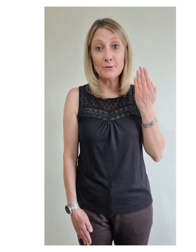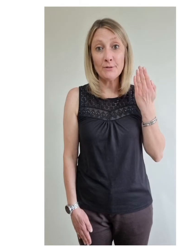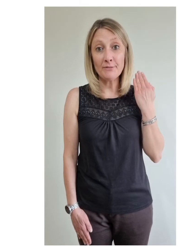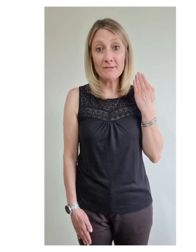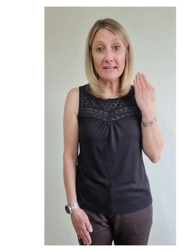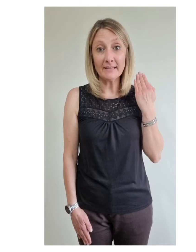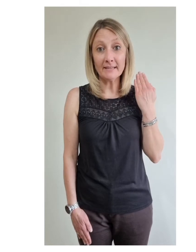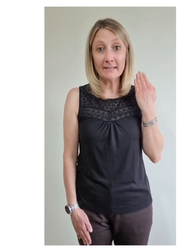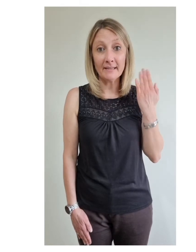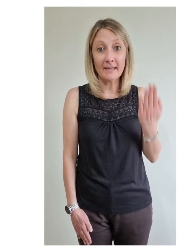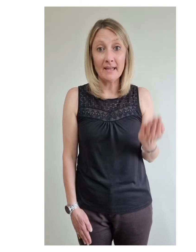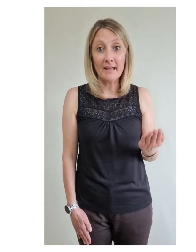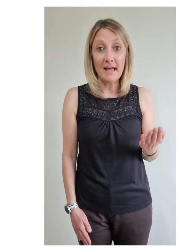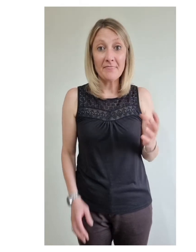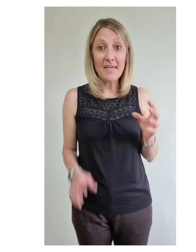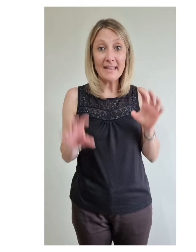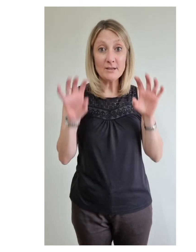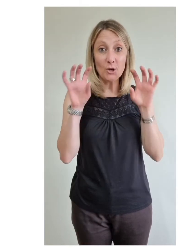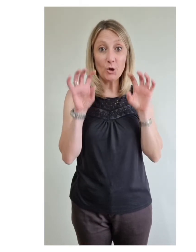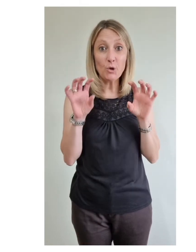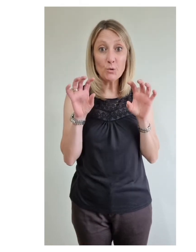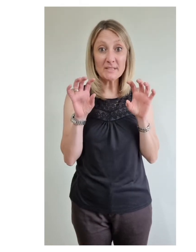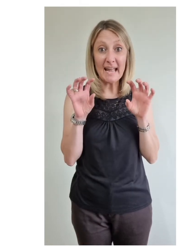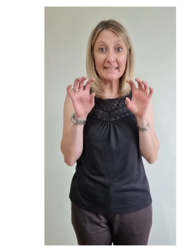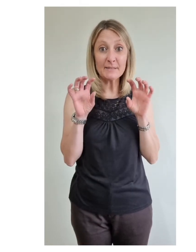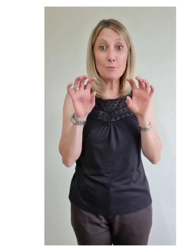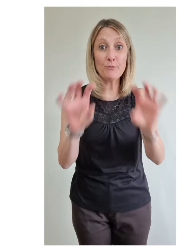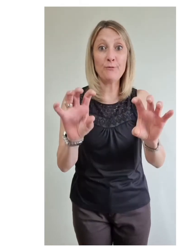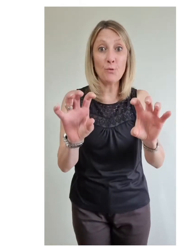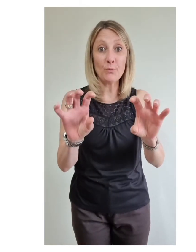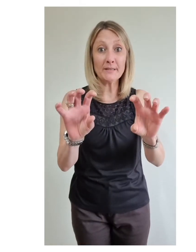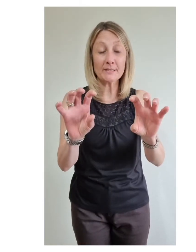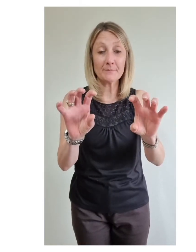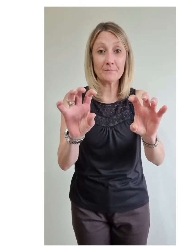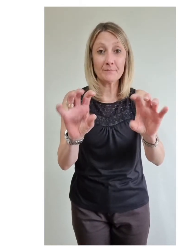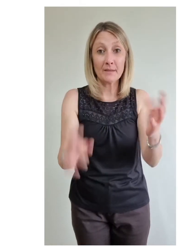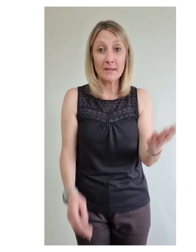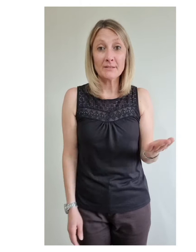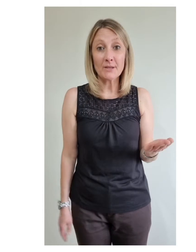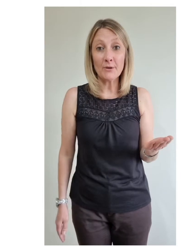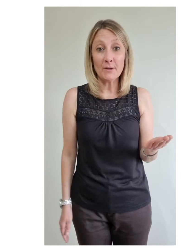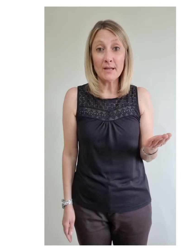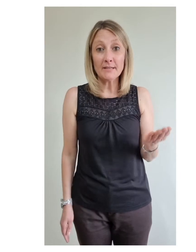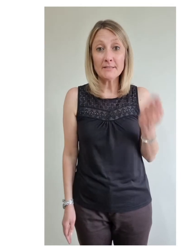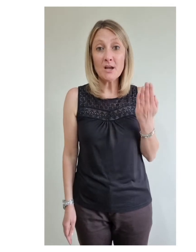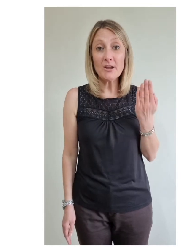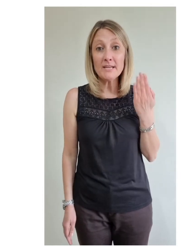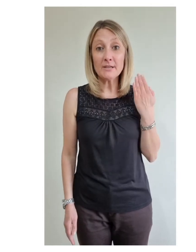two, three. Then clawed hands move forward. So,